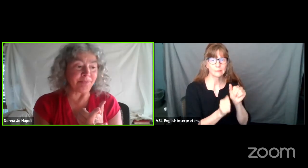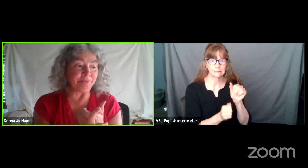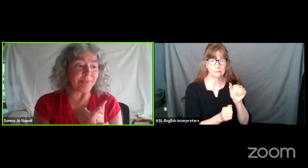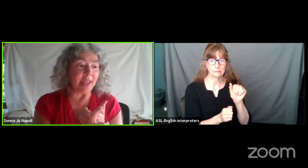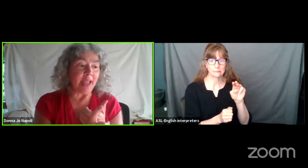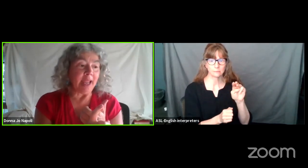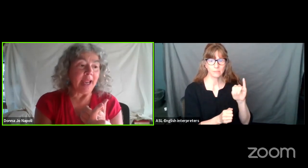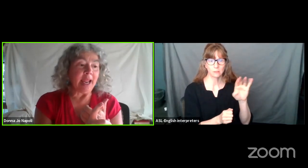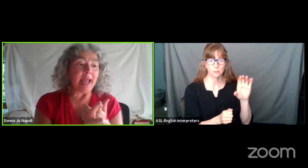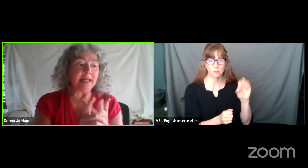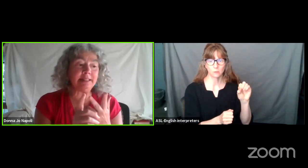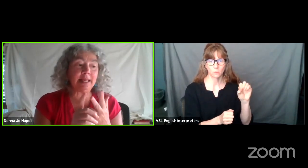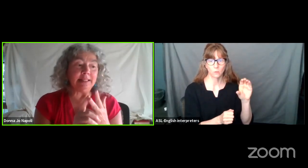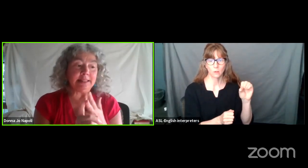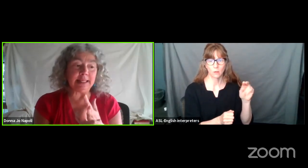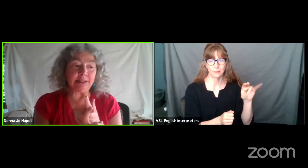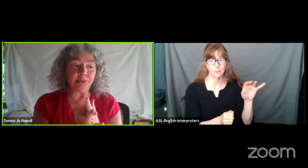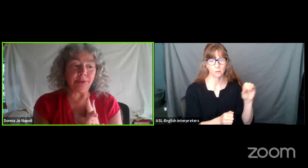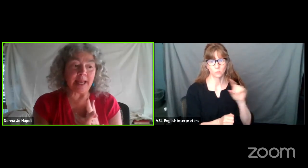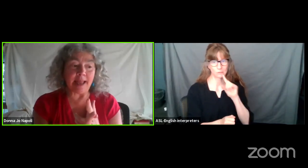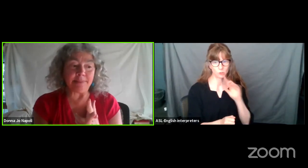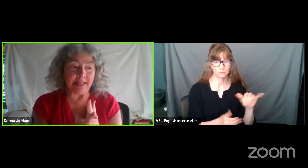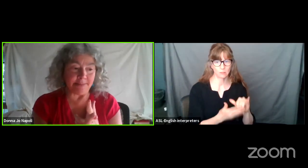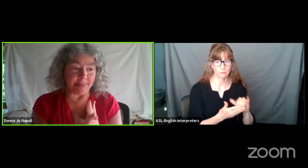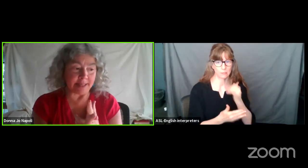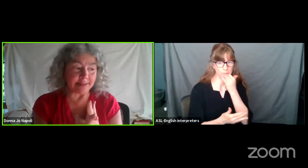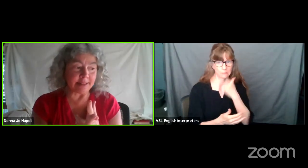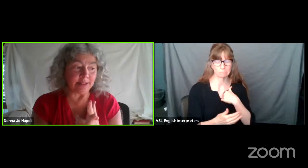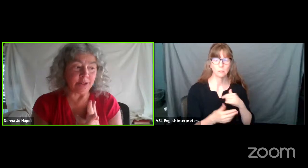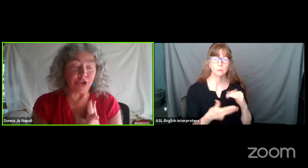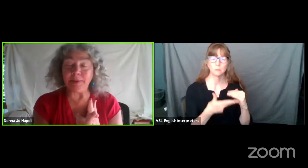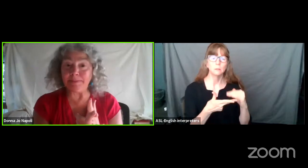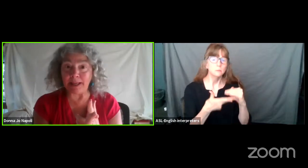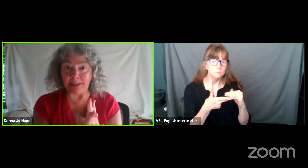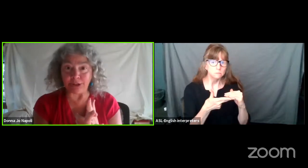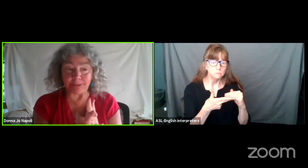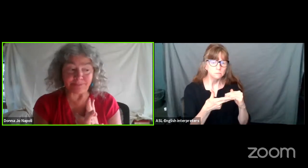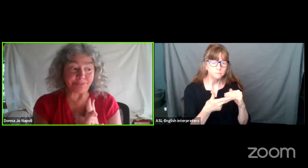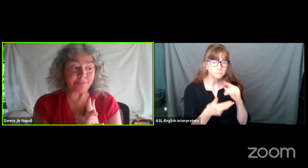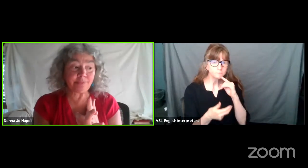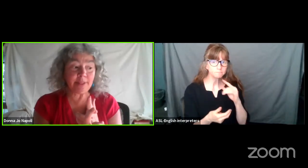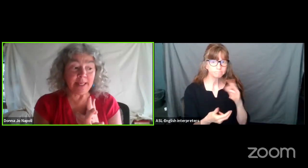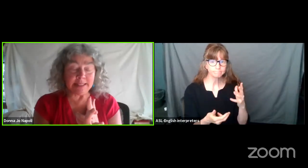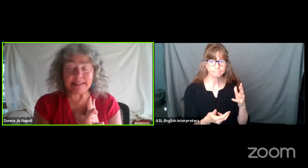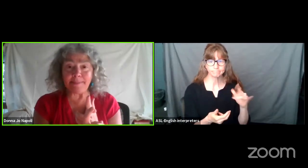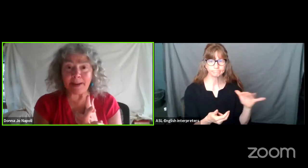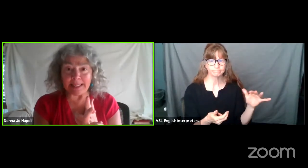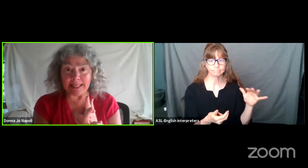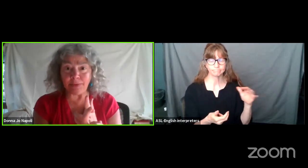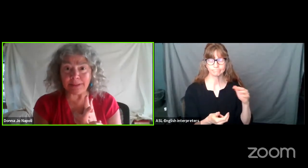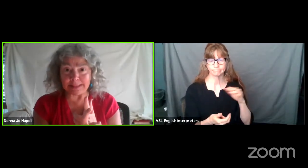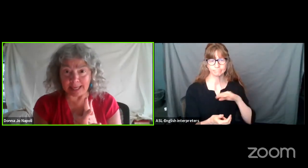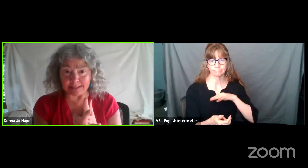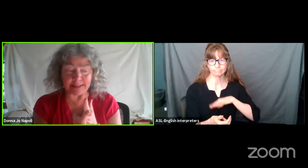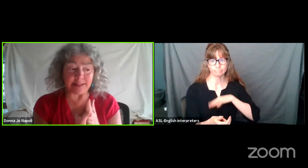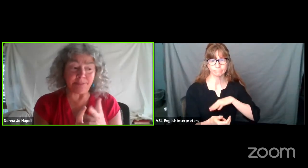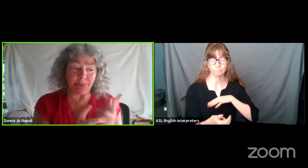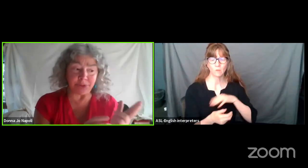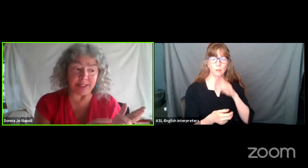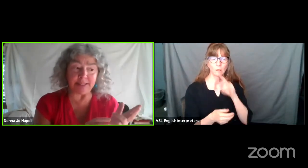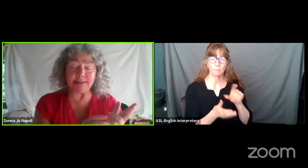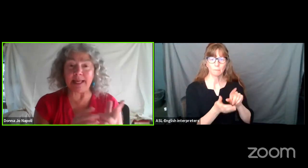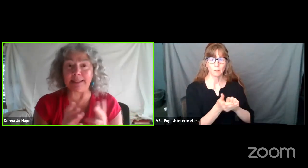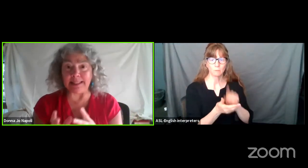Kaneko, and Literatura and Libras, to be published as a bilingual text